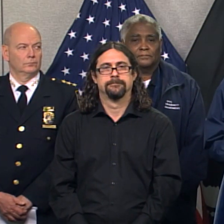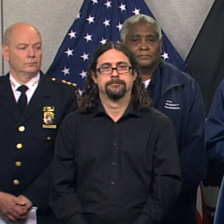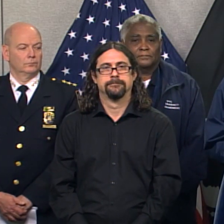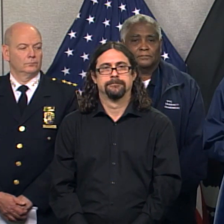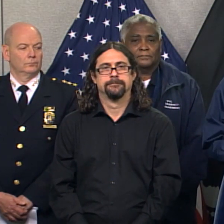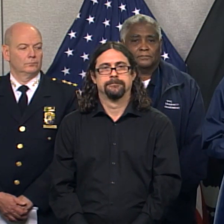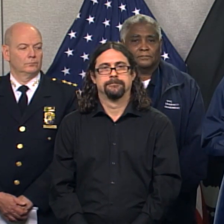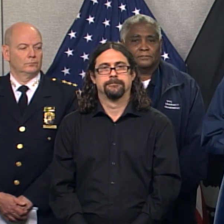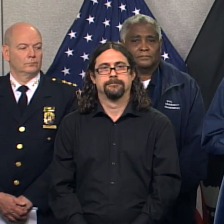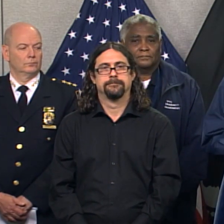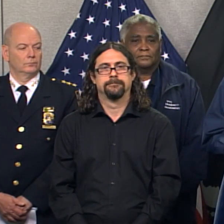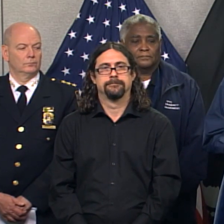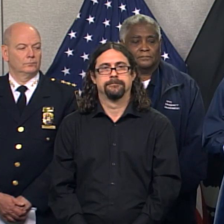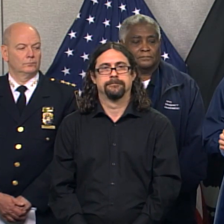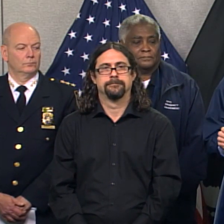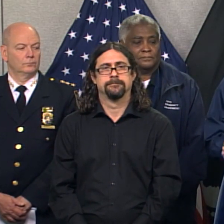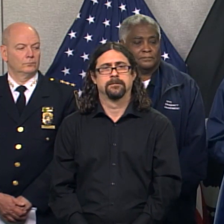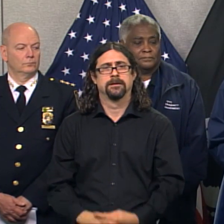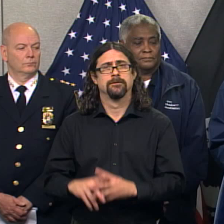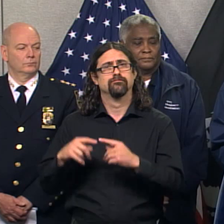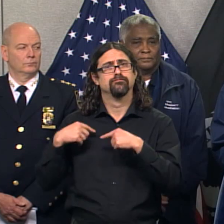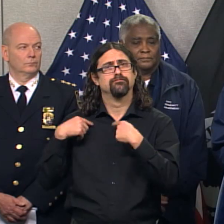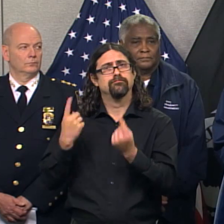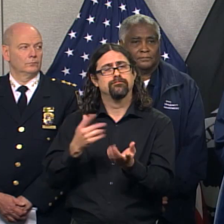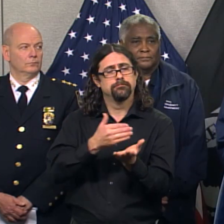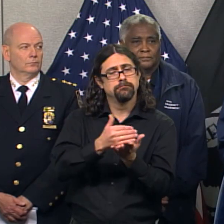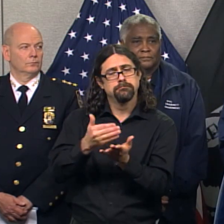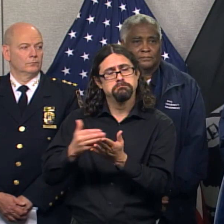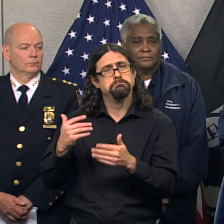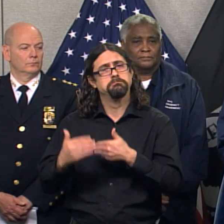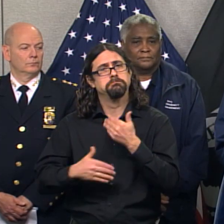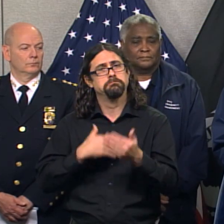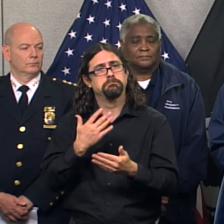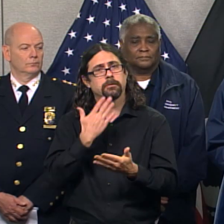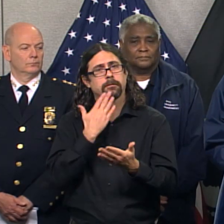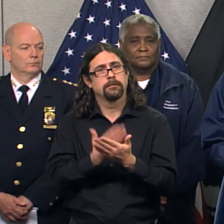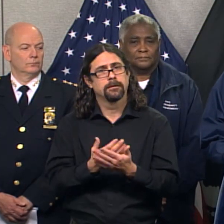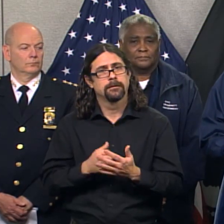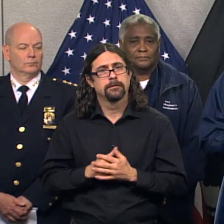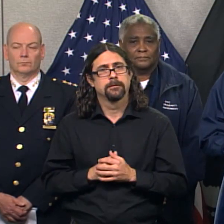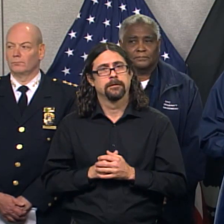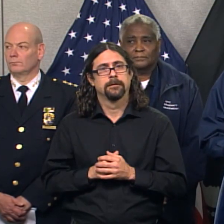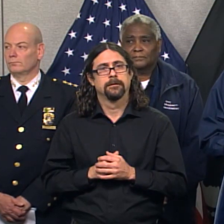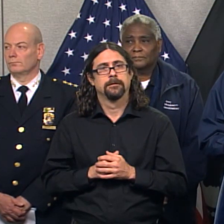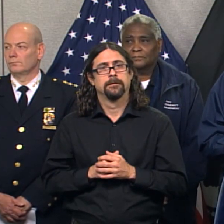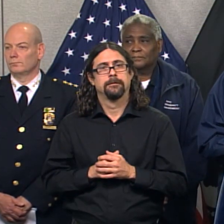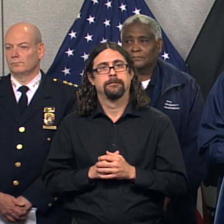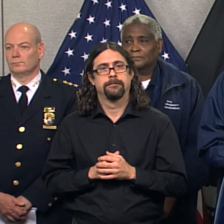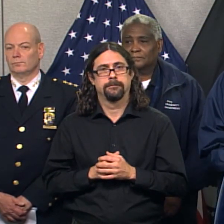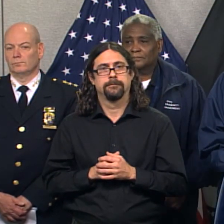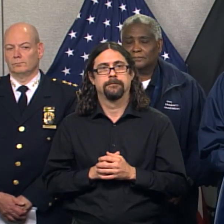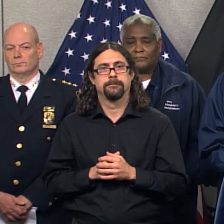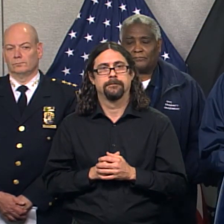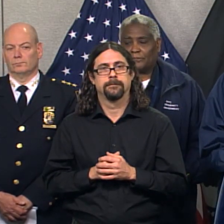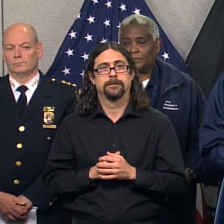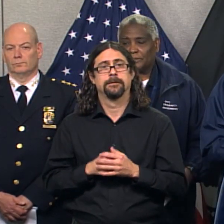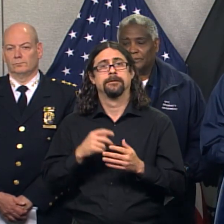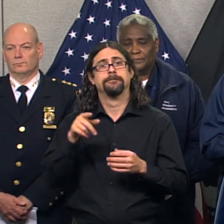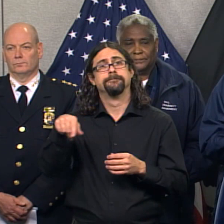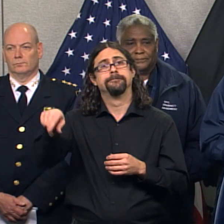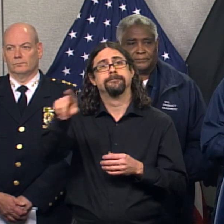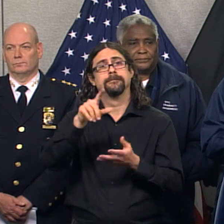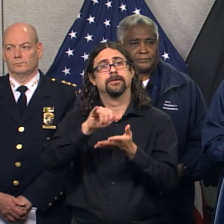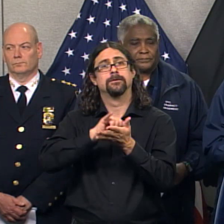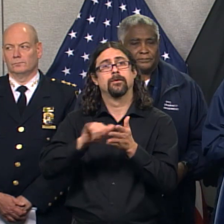by and large. We've got a lot more to do, but here's what we need the people to do. We need the people to get off the streets. So look, I can't emphasize this enough.